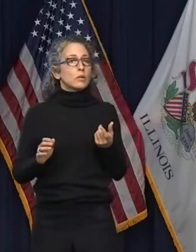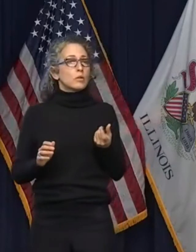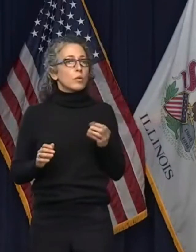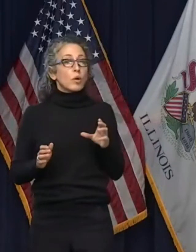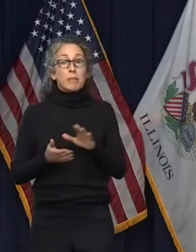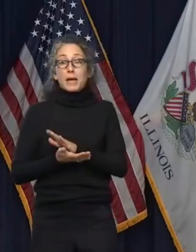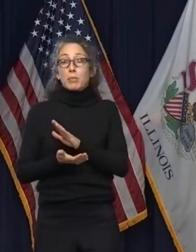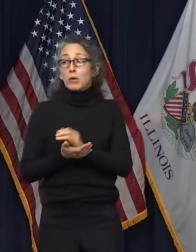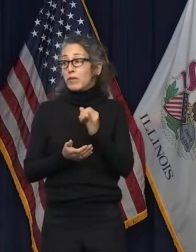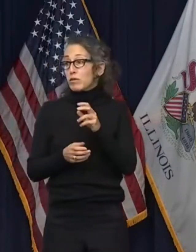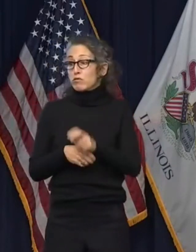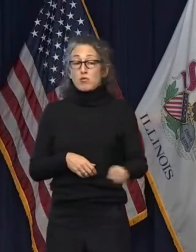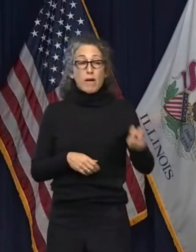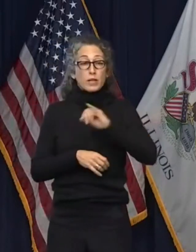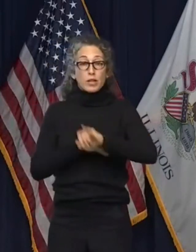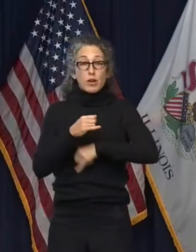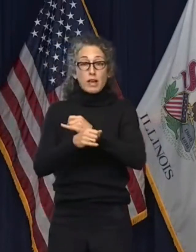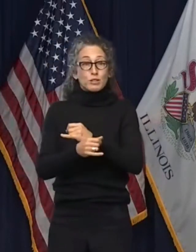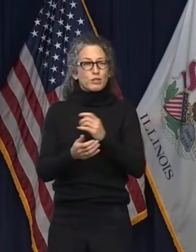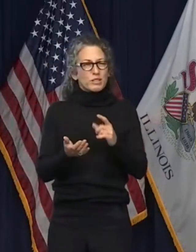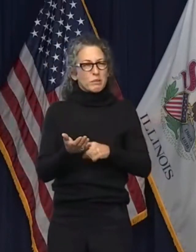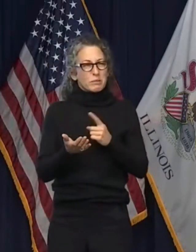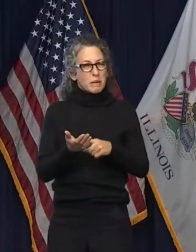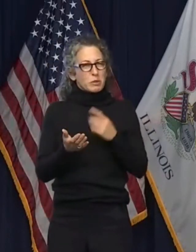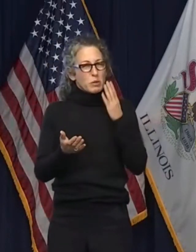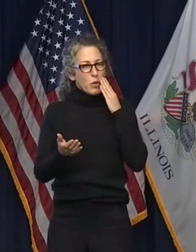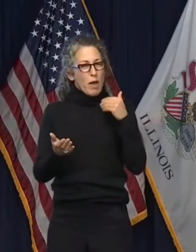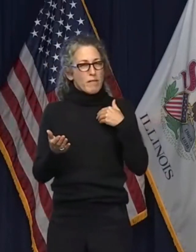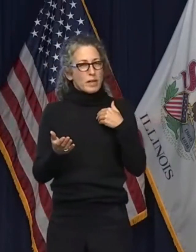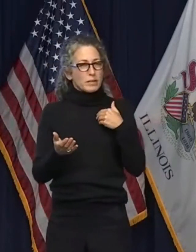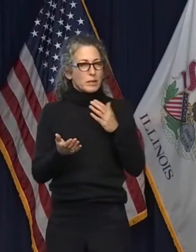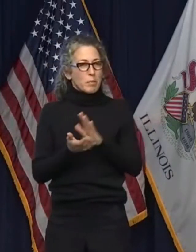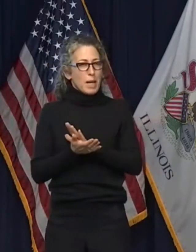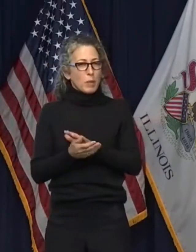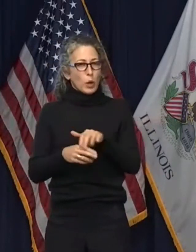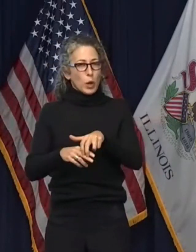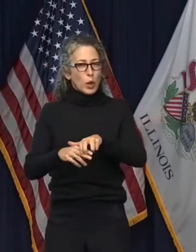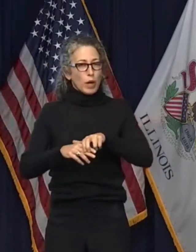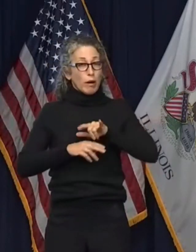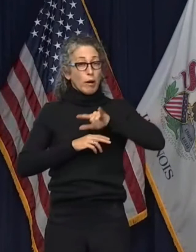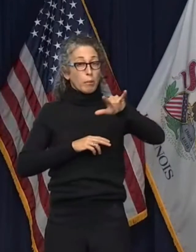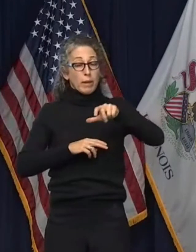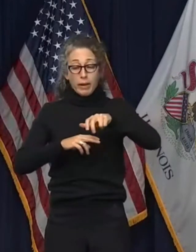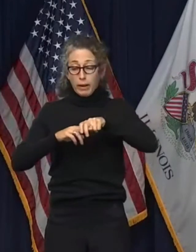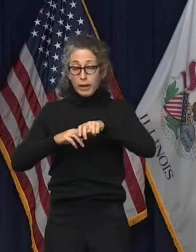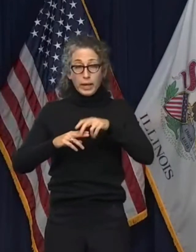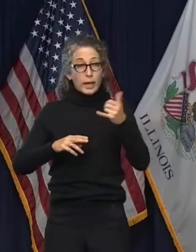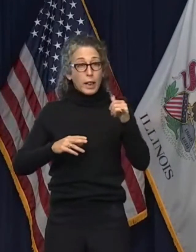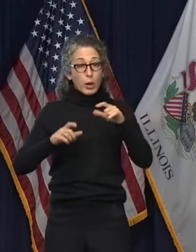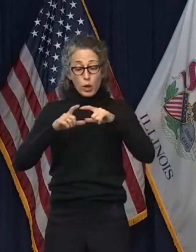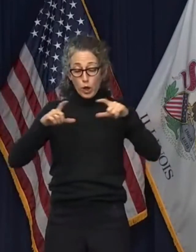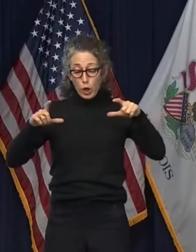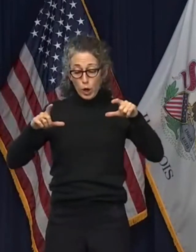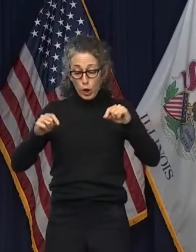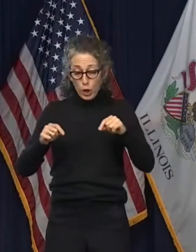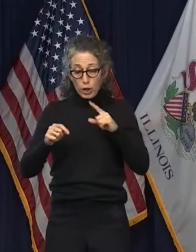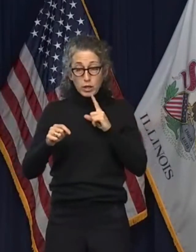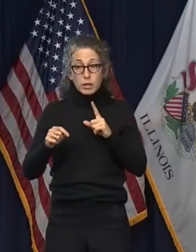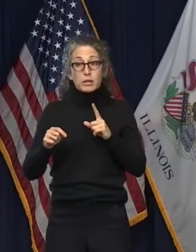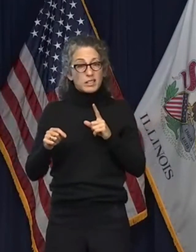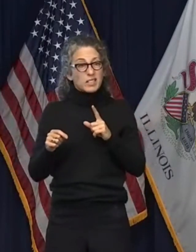who've traveled internationally, sometimes historically they've given you a yellow card to go in